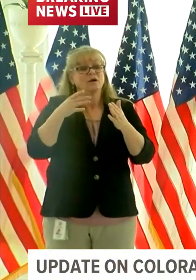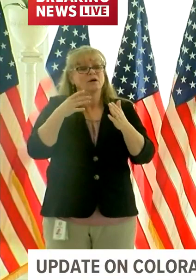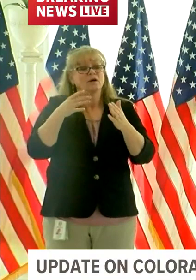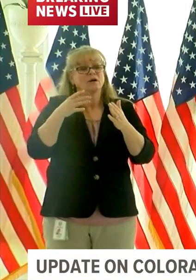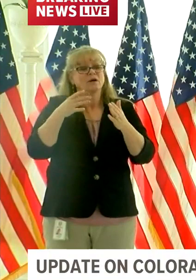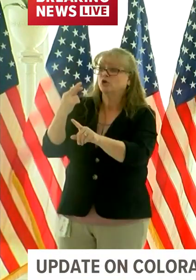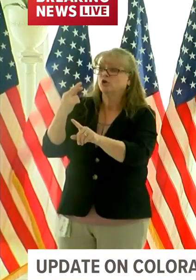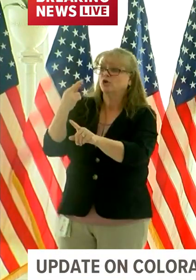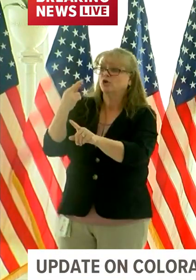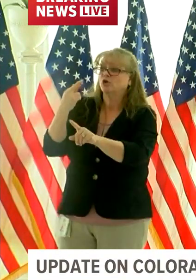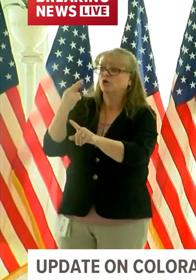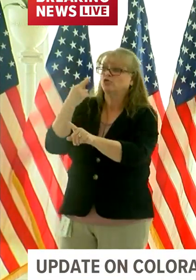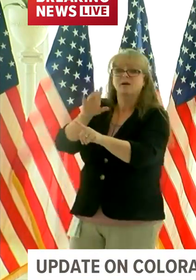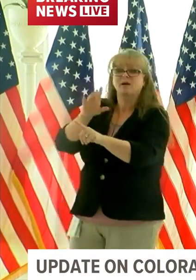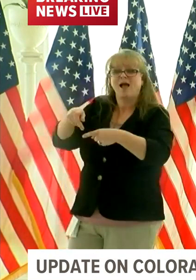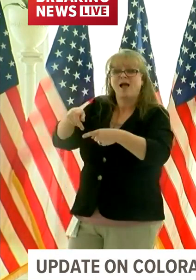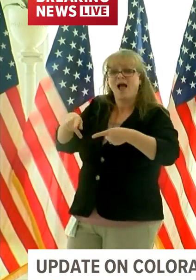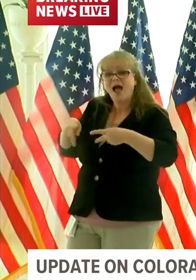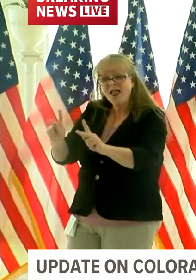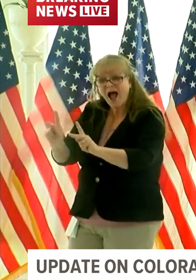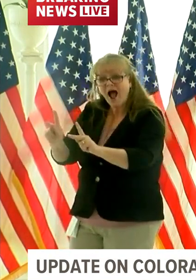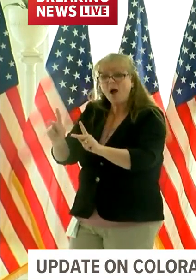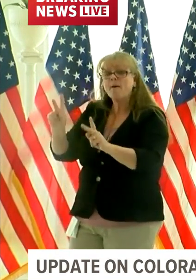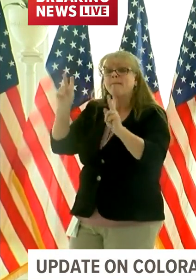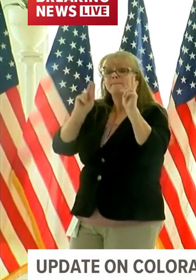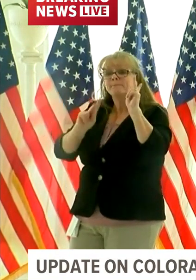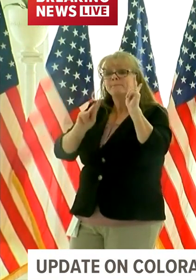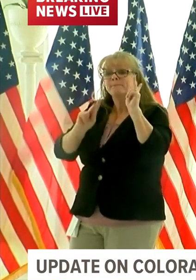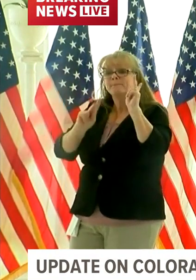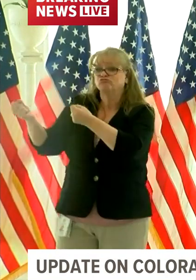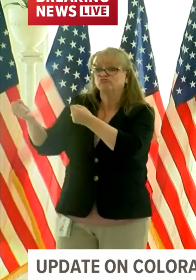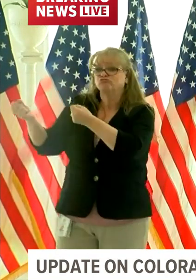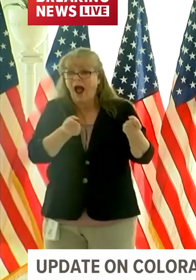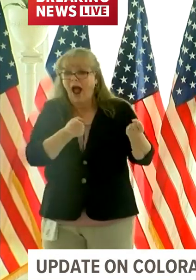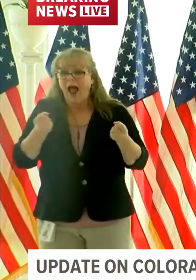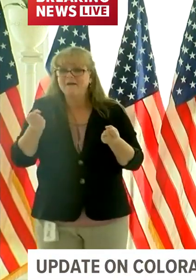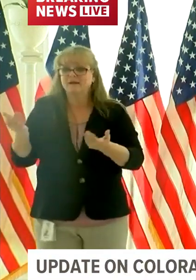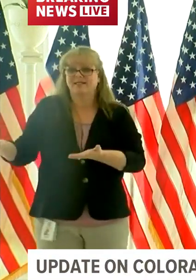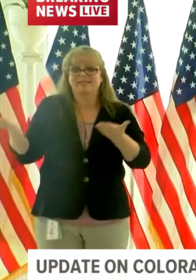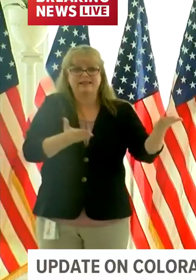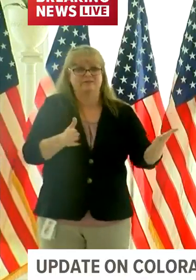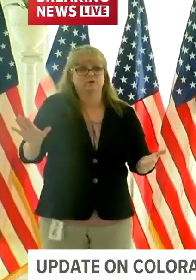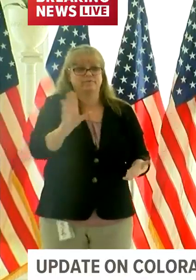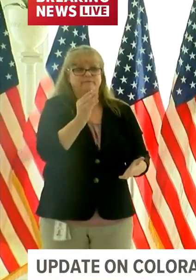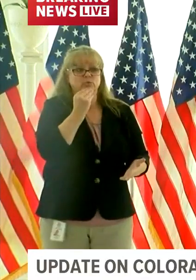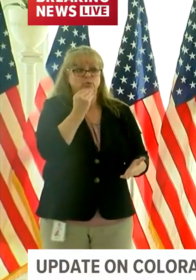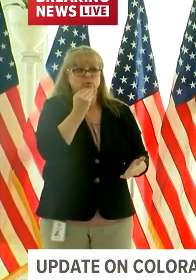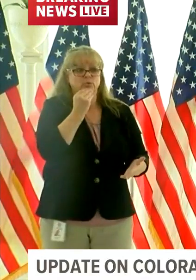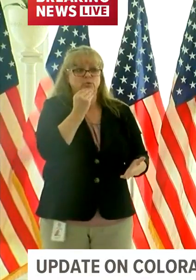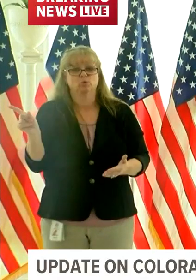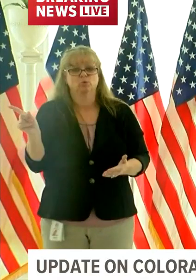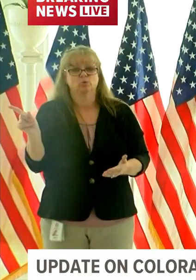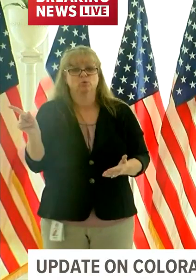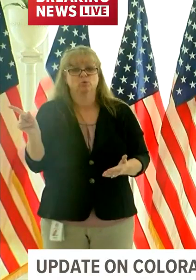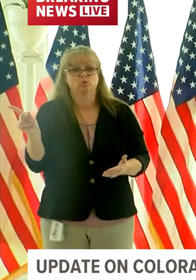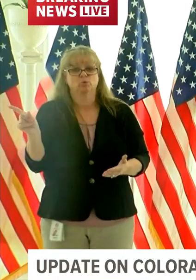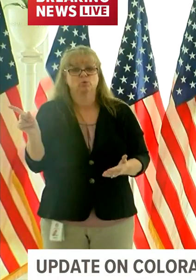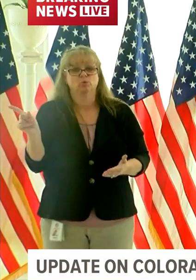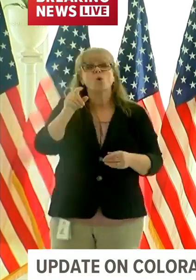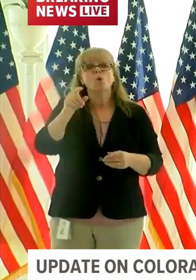can do everything from state services, like renew their driver's licenses, and many other things that had to be in person can now be done virtually or